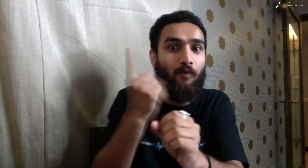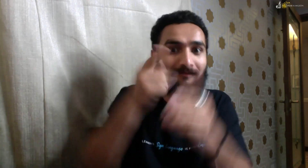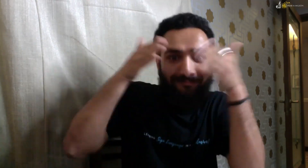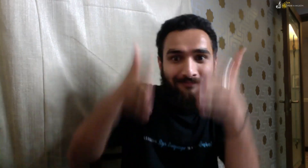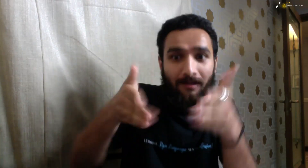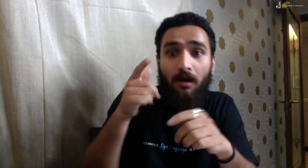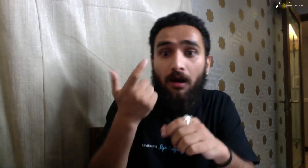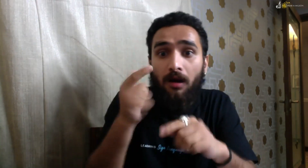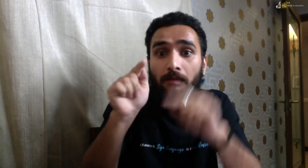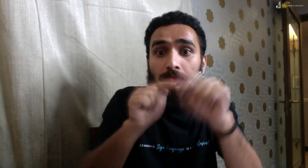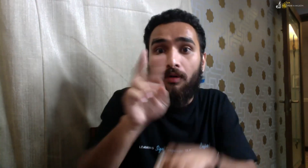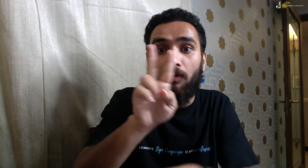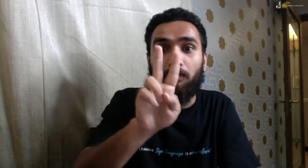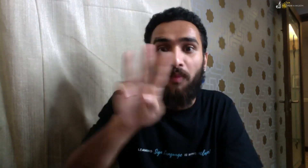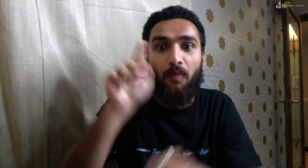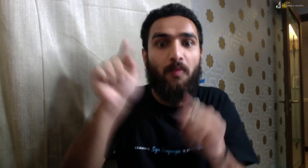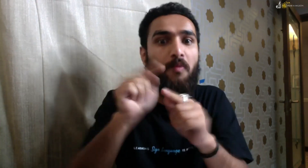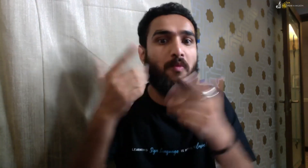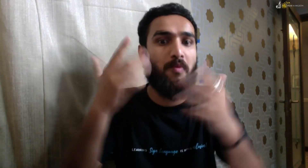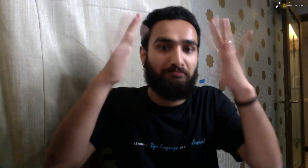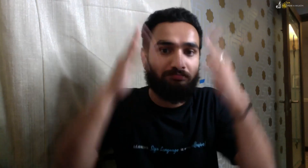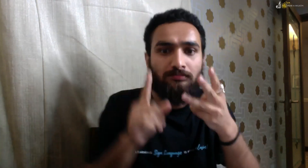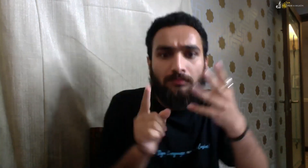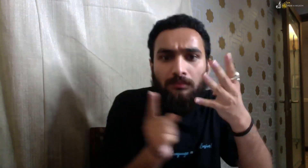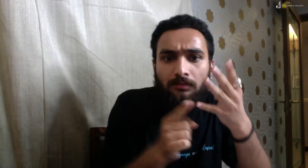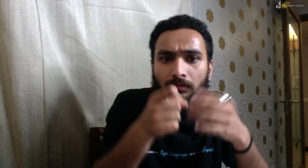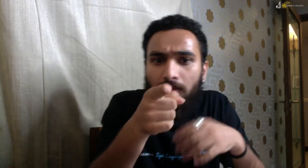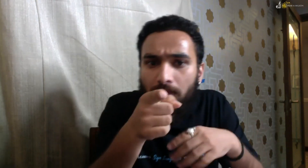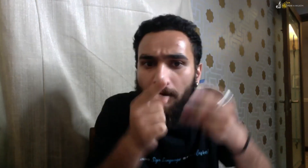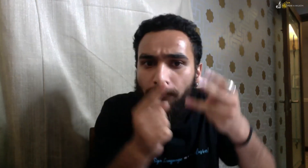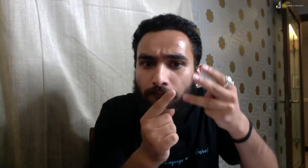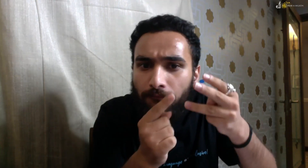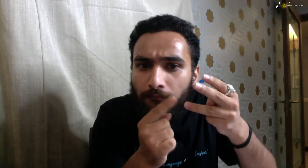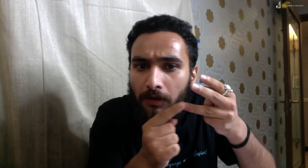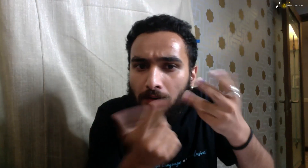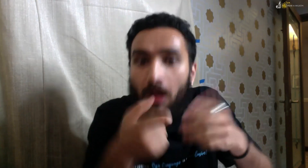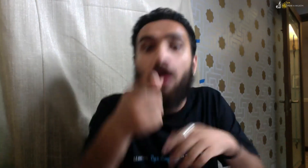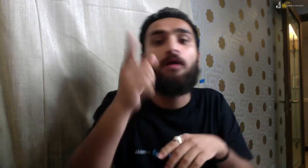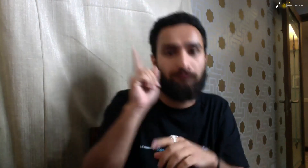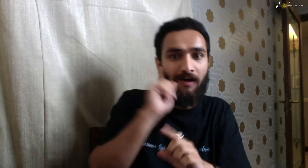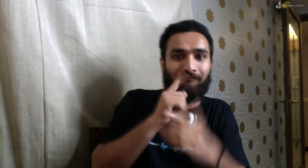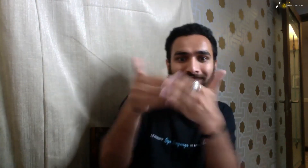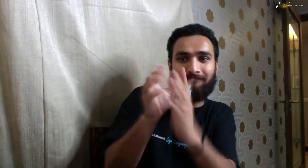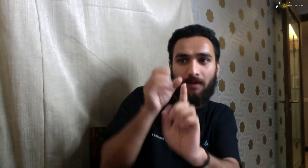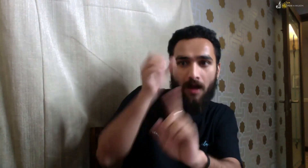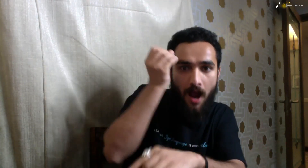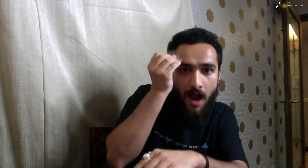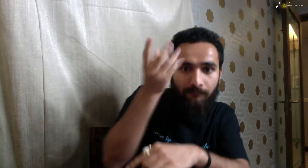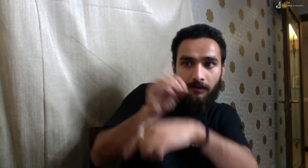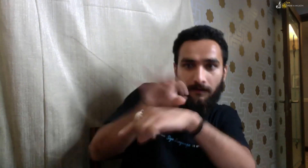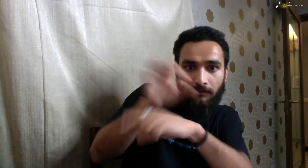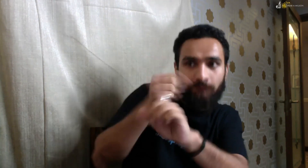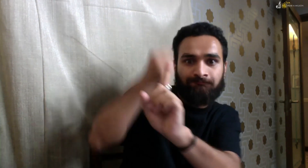NGOs, people who are individually working in the NGOs are there. And then on the third